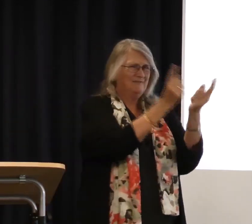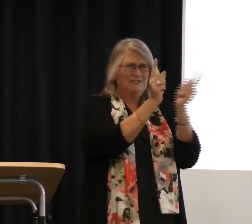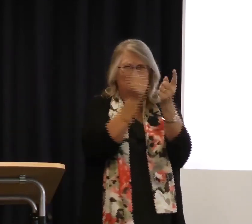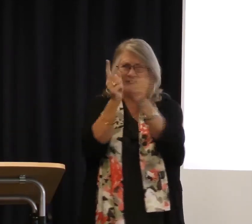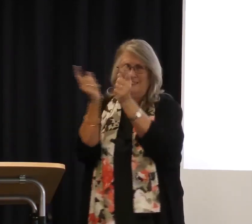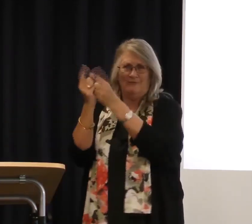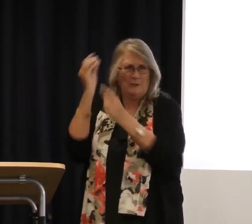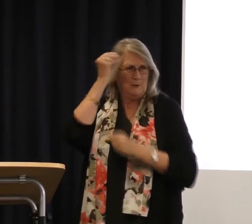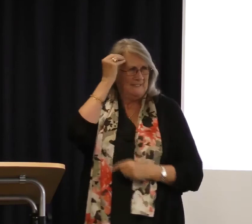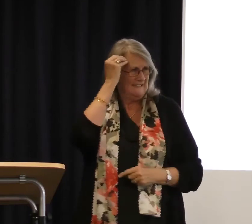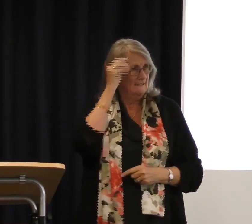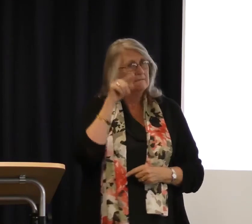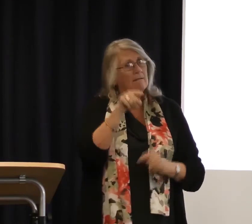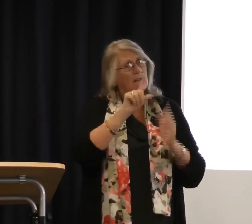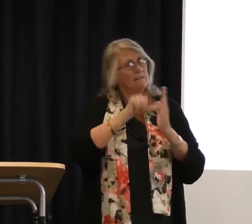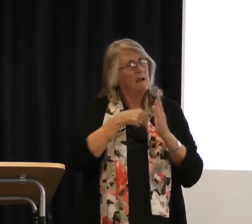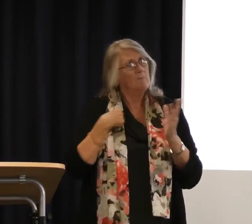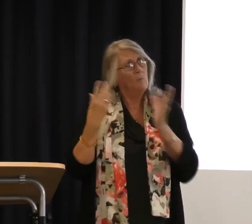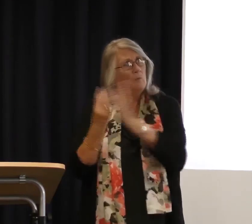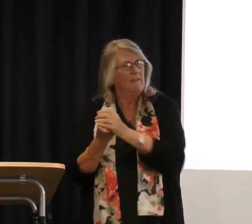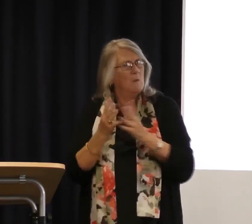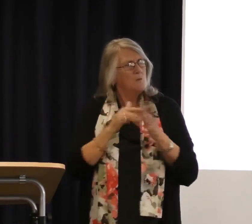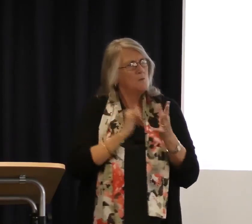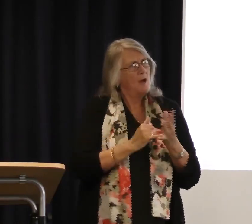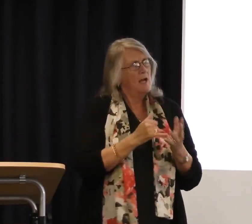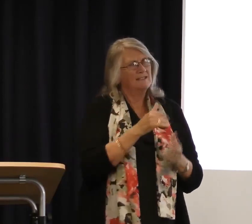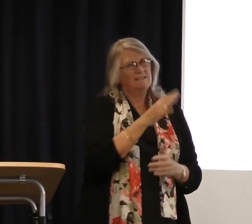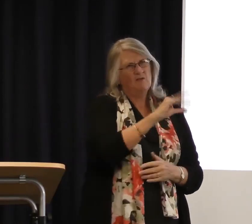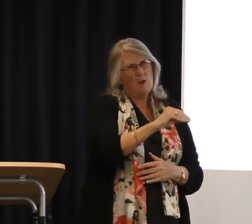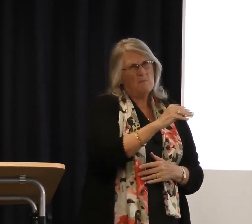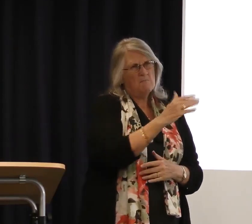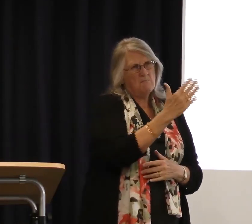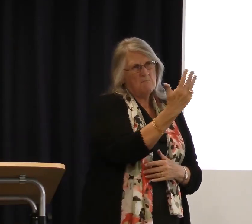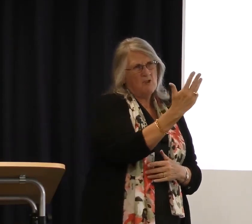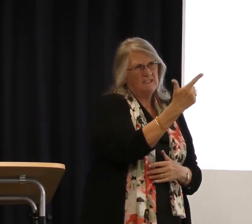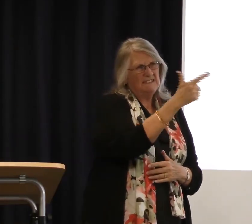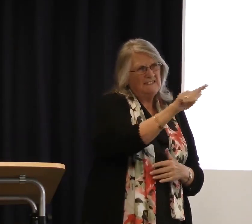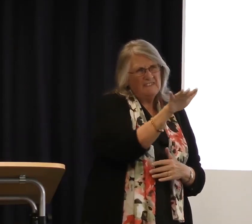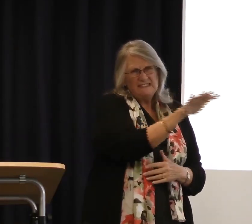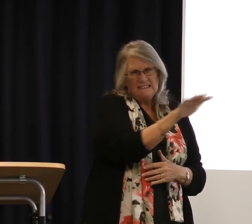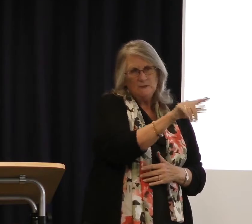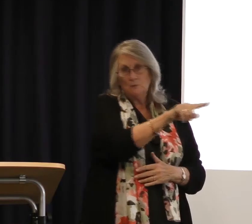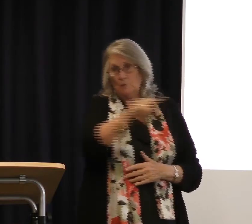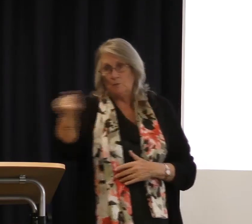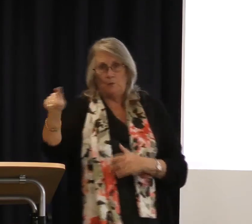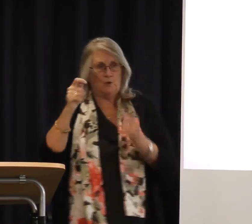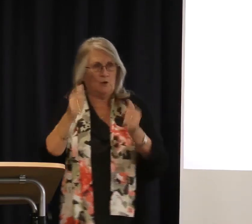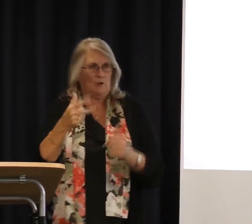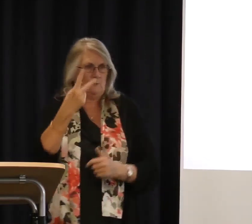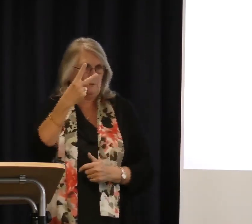So, as you know, he was involved in very many different committees. And I started working with him in around